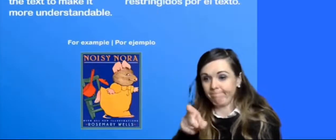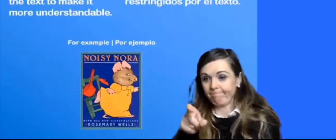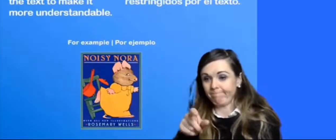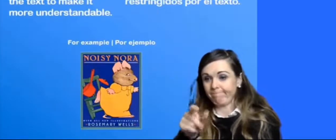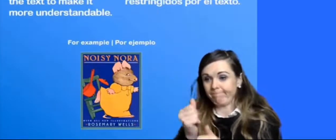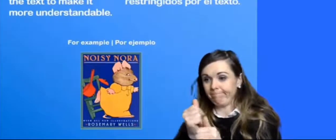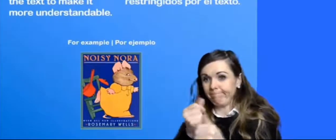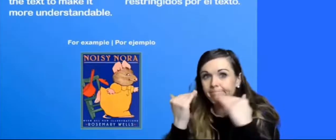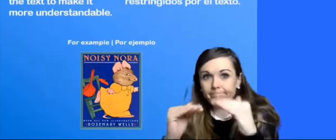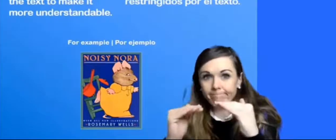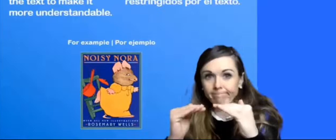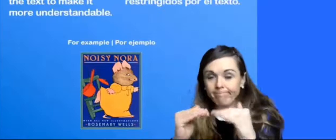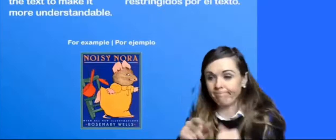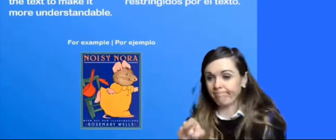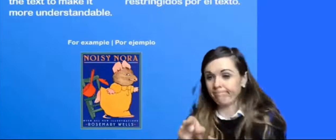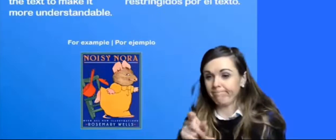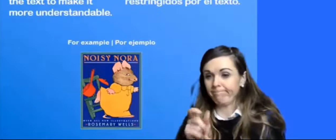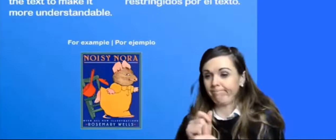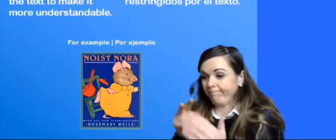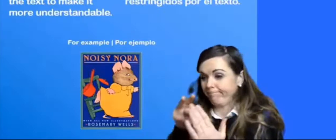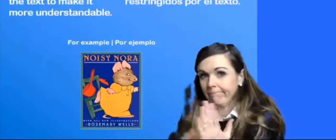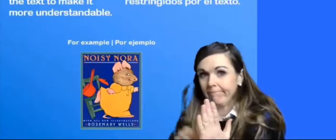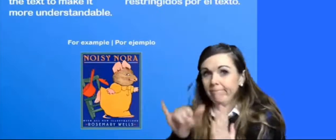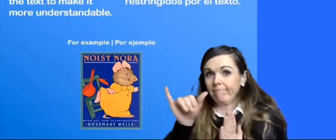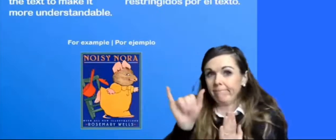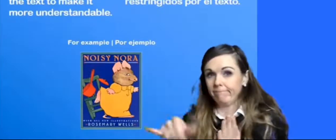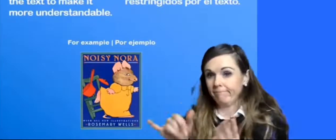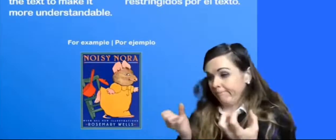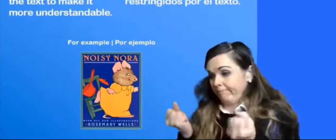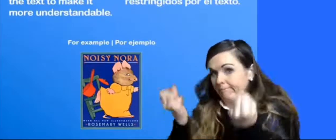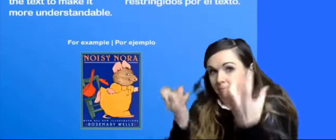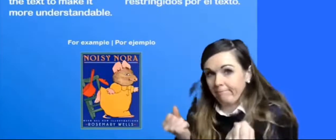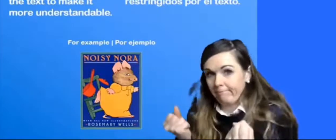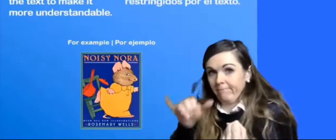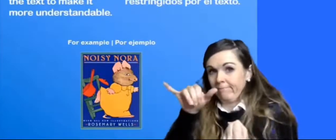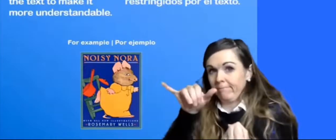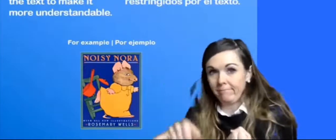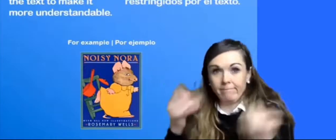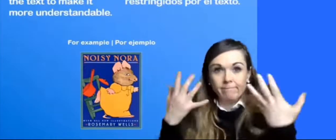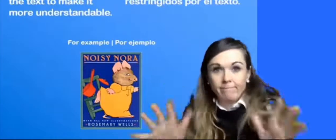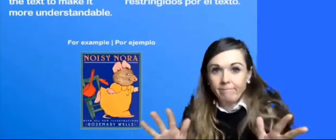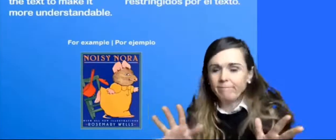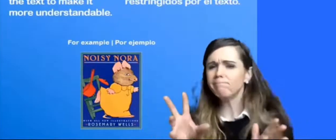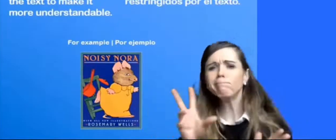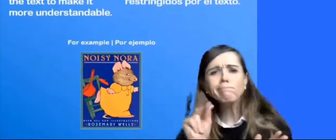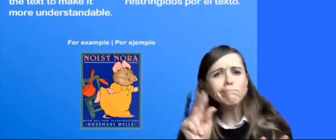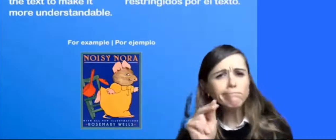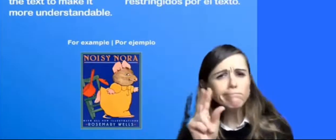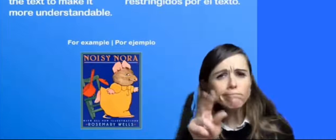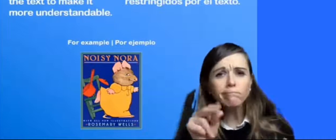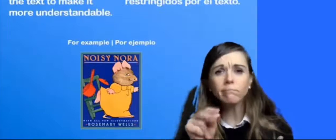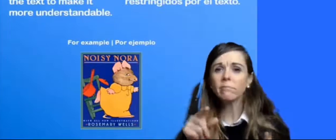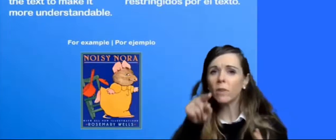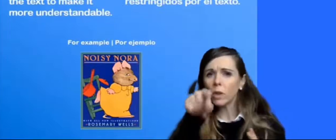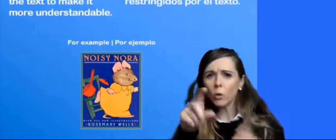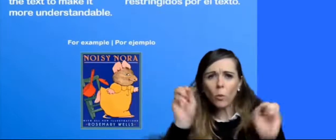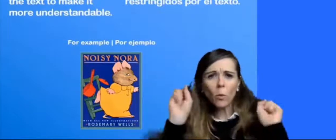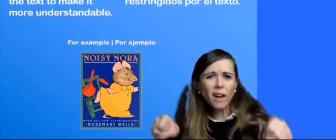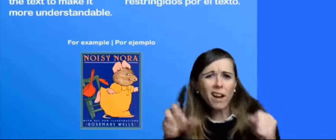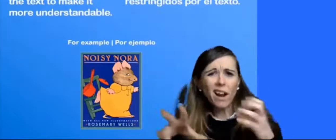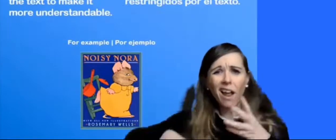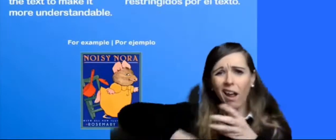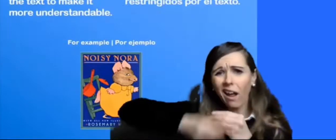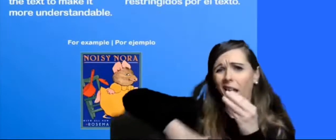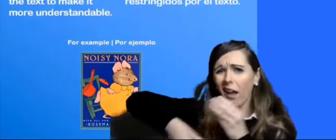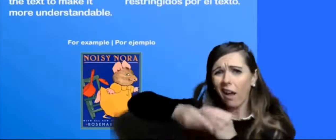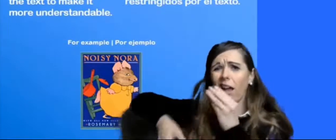whatever it may be, don't feel like you have to follow every single word on the page and I am only limited to that information. I